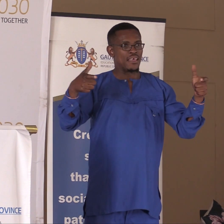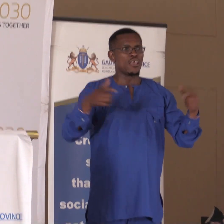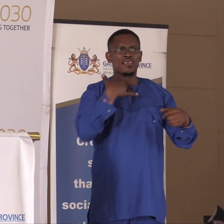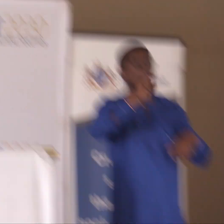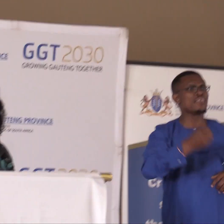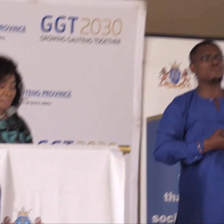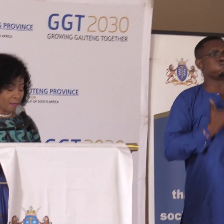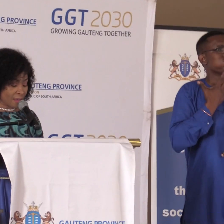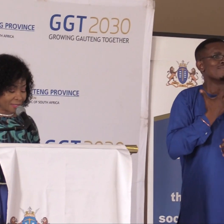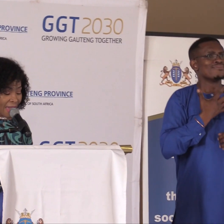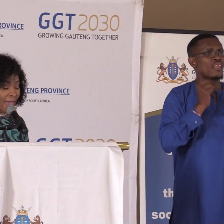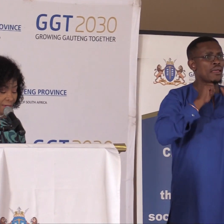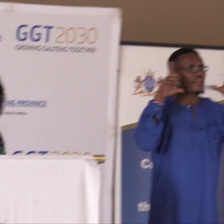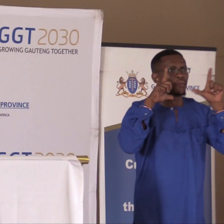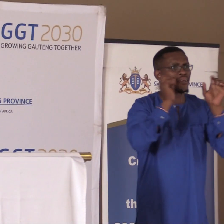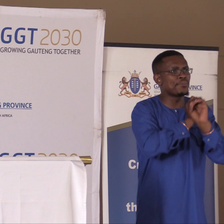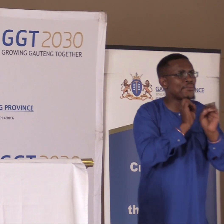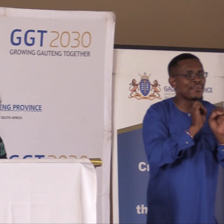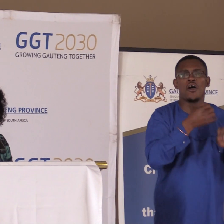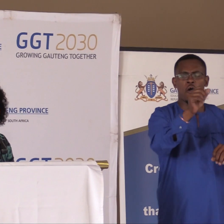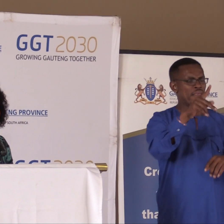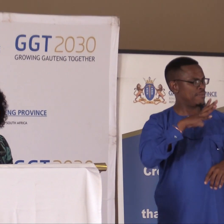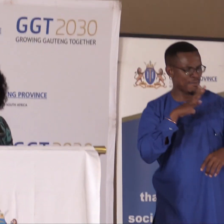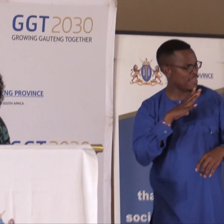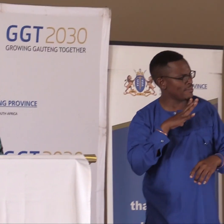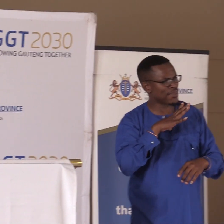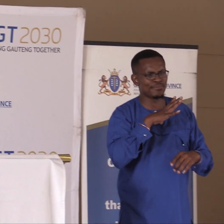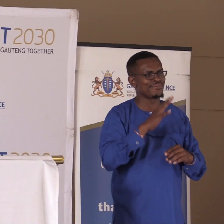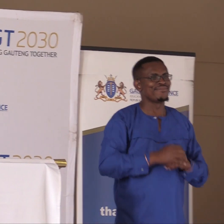damn. Damn. Okay, now,